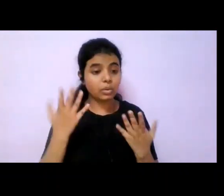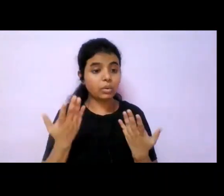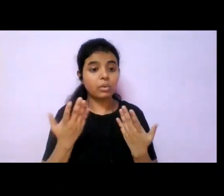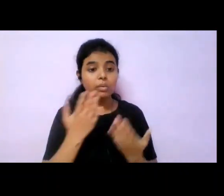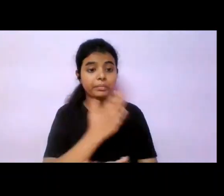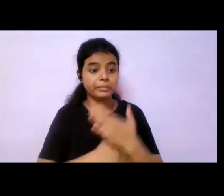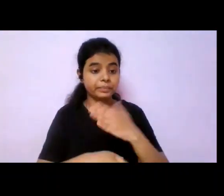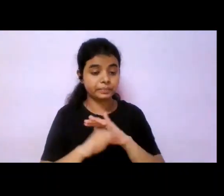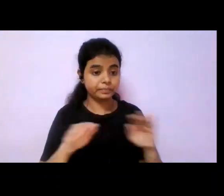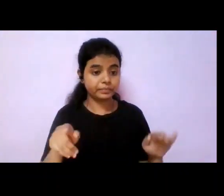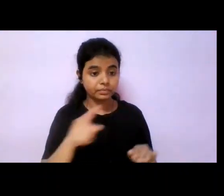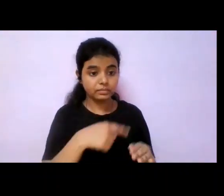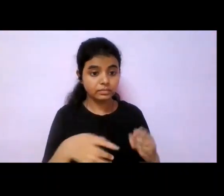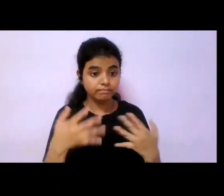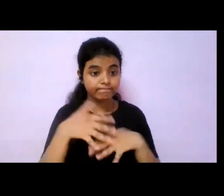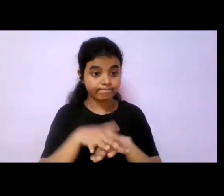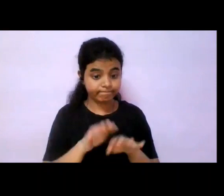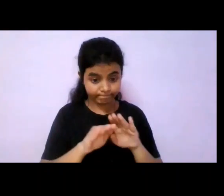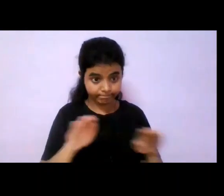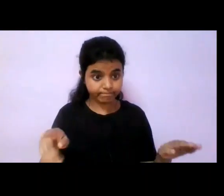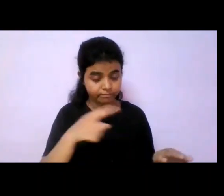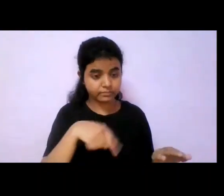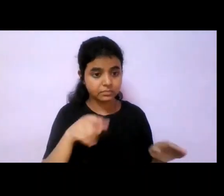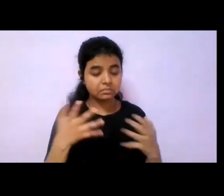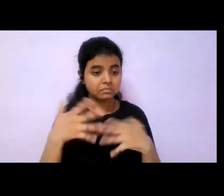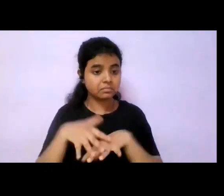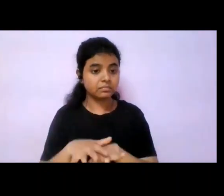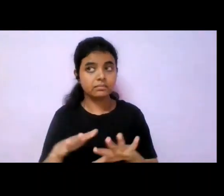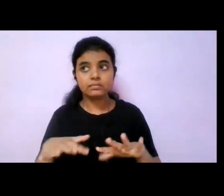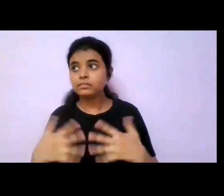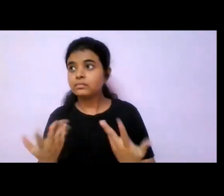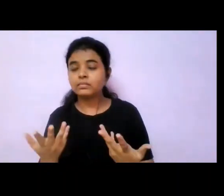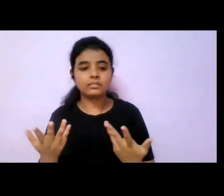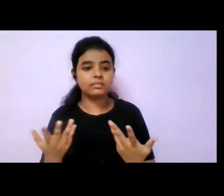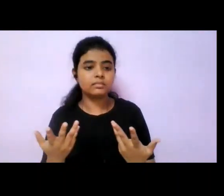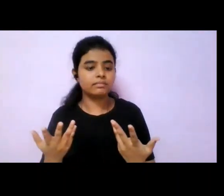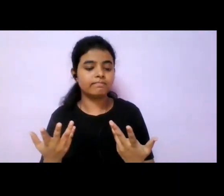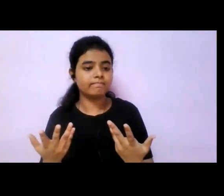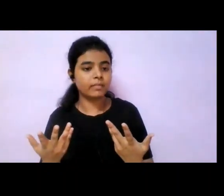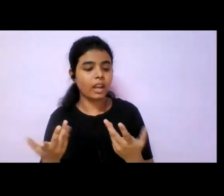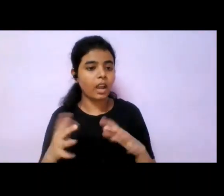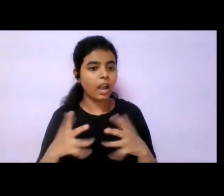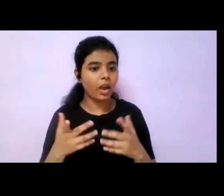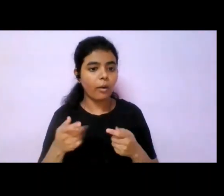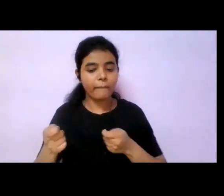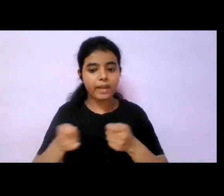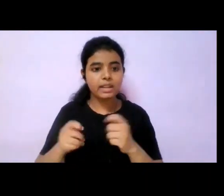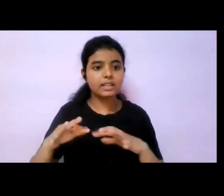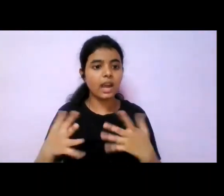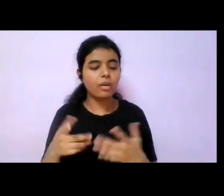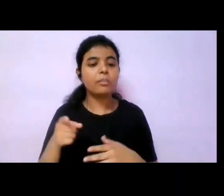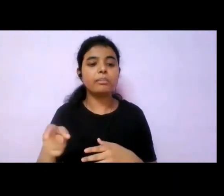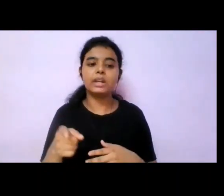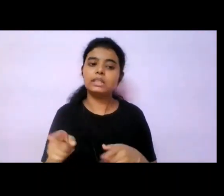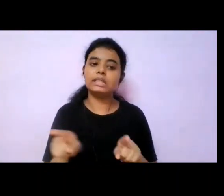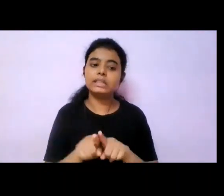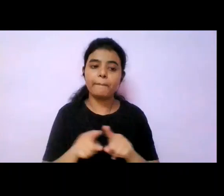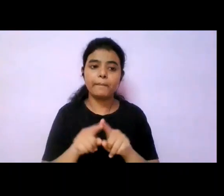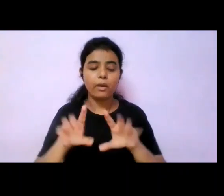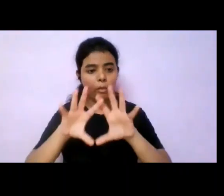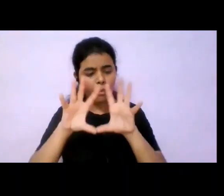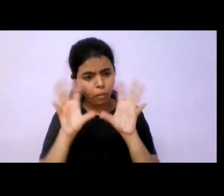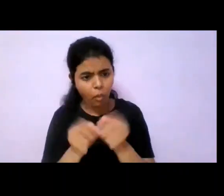is meant to include, a disabled child is meant to include themselves in an education system that has been designed and is geared